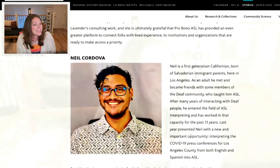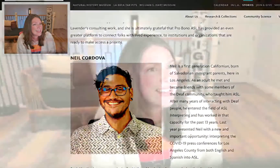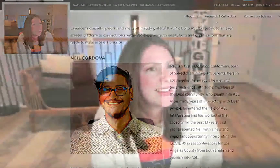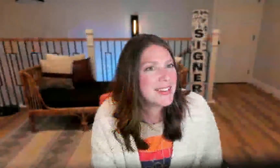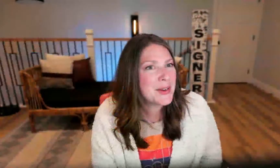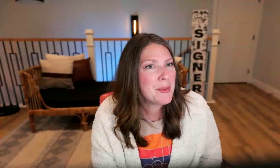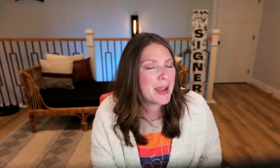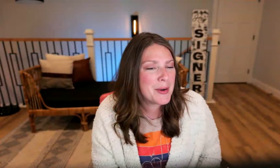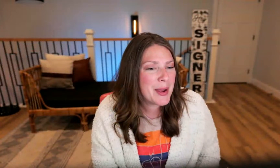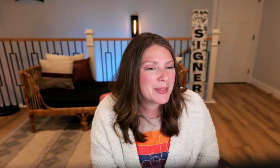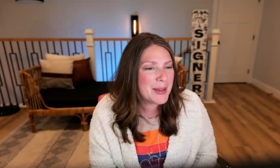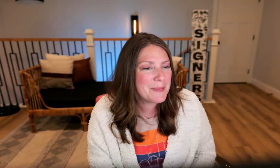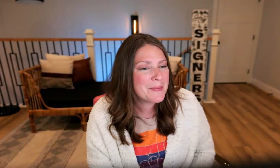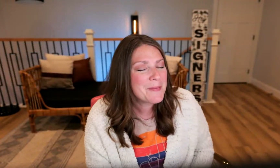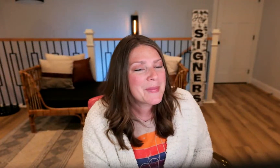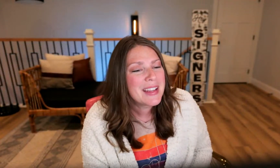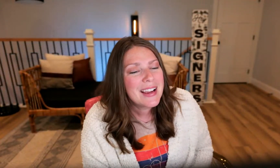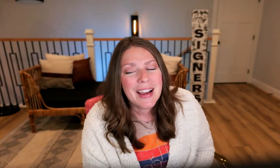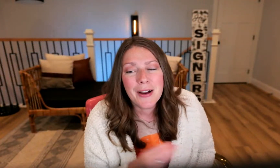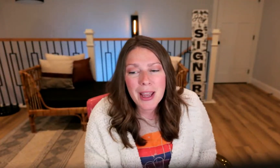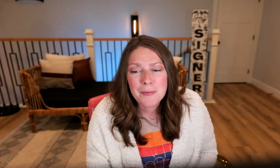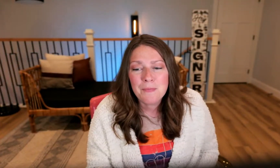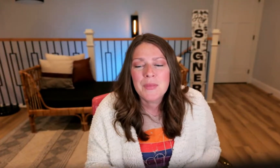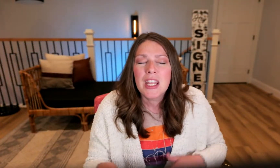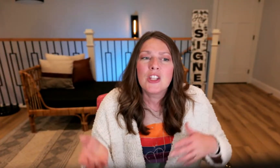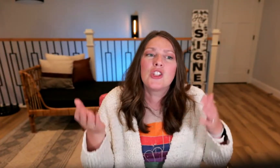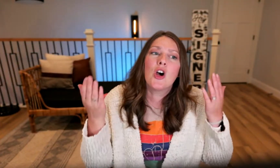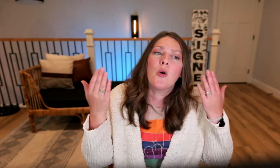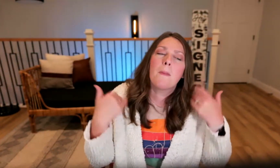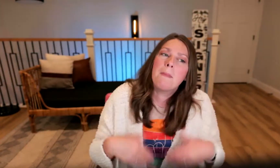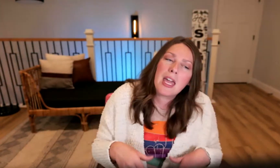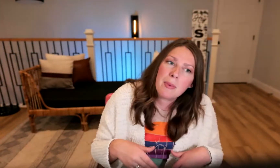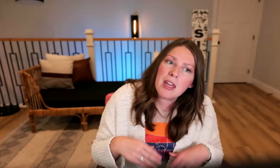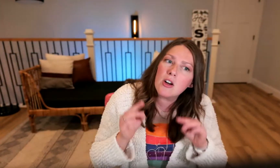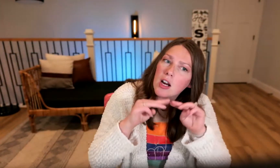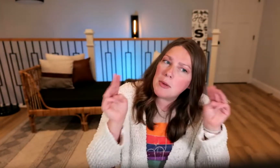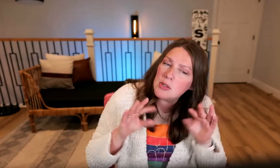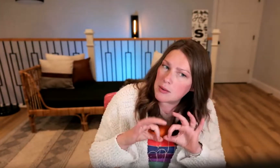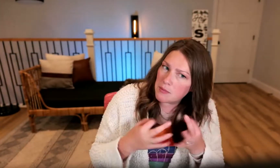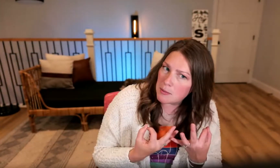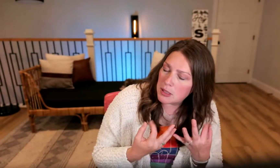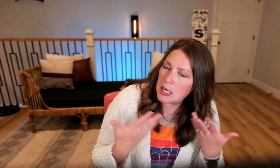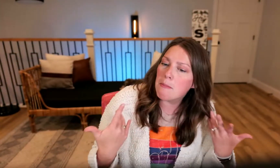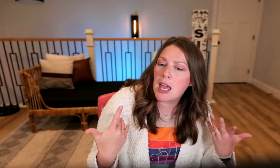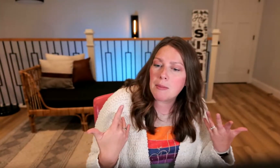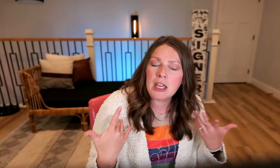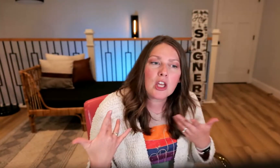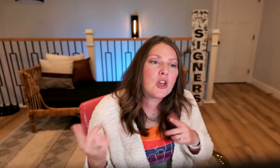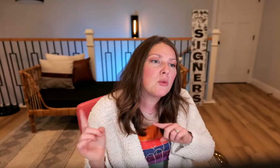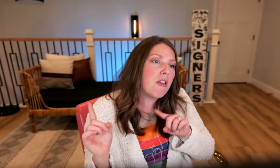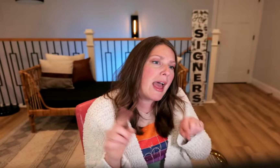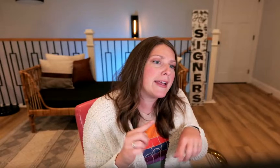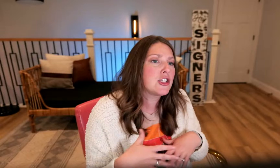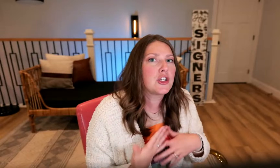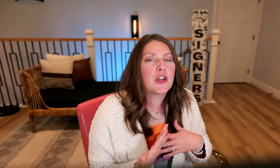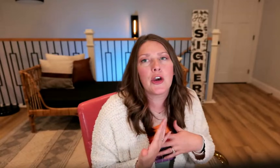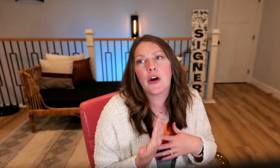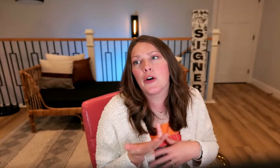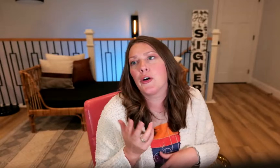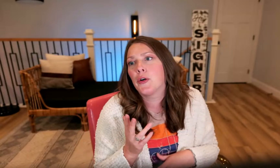So there's a little bio about them. Okay, so maybe you're not a museum family. Maybe you like to